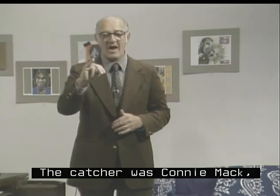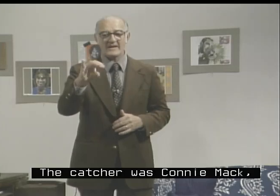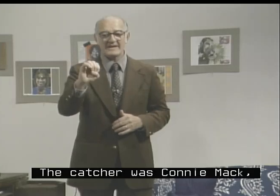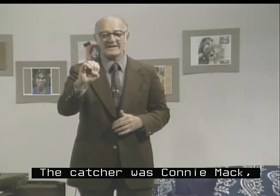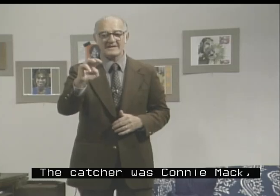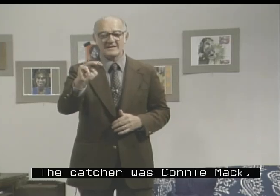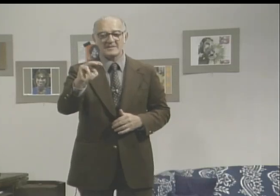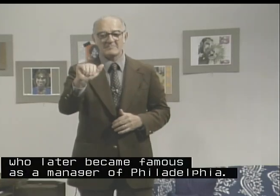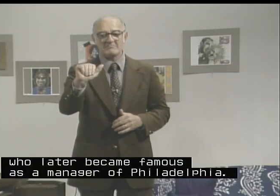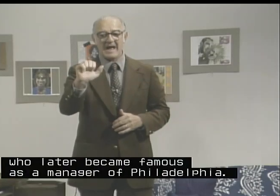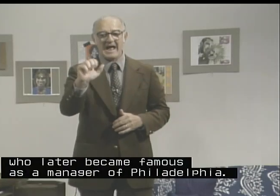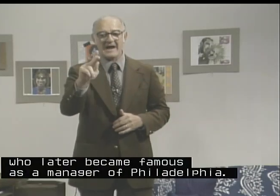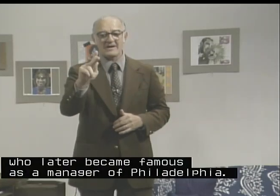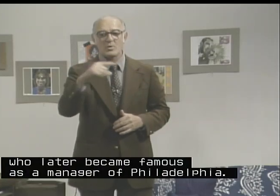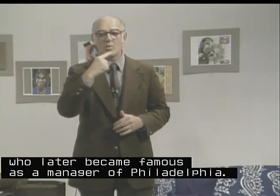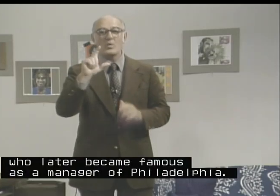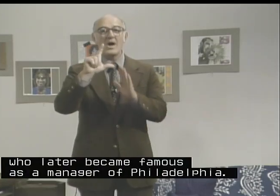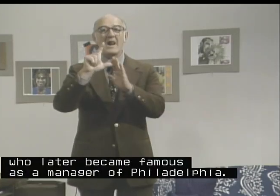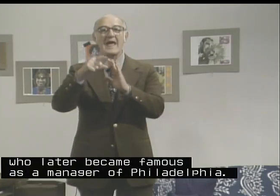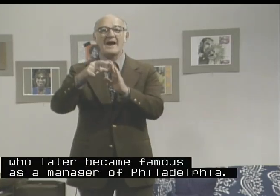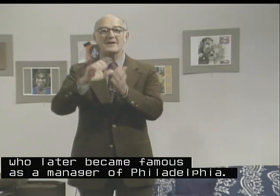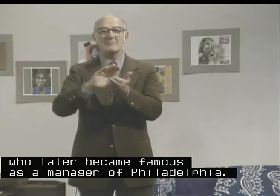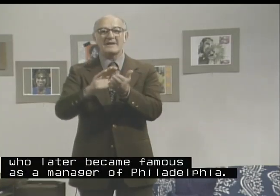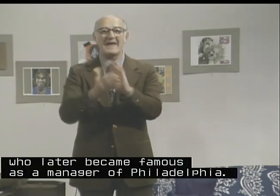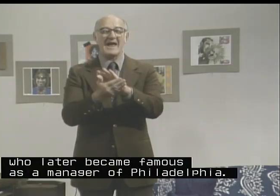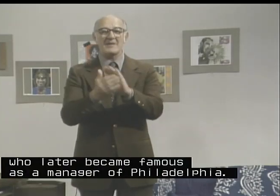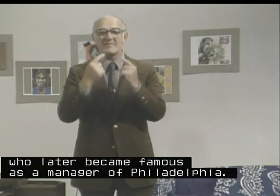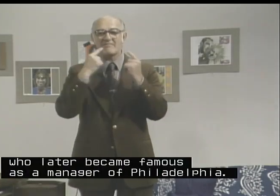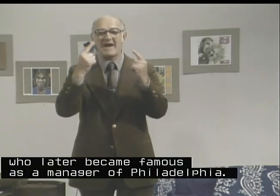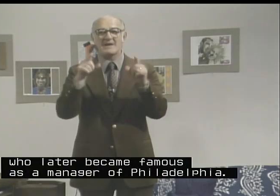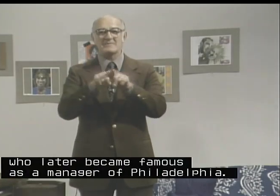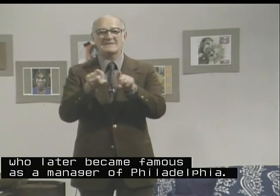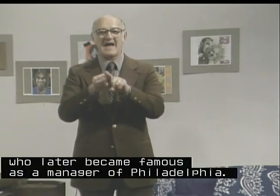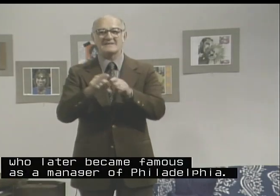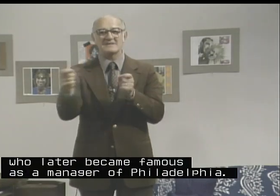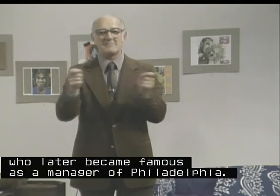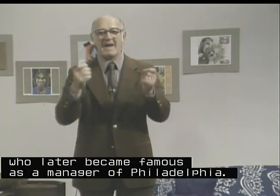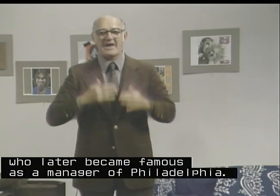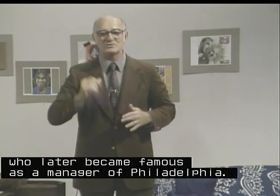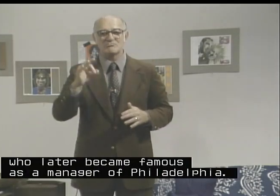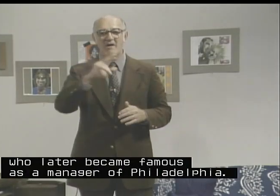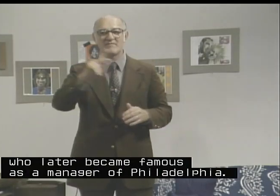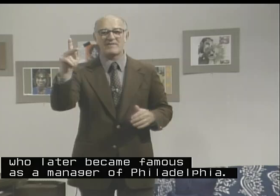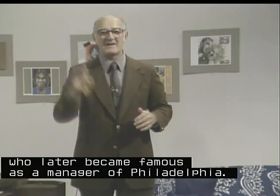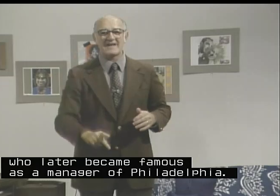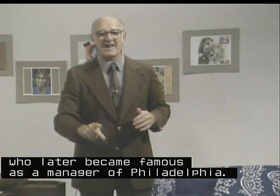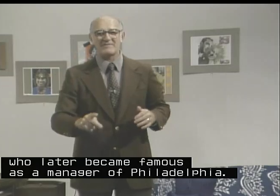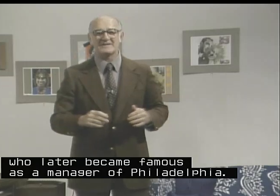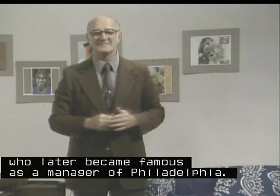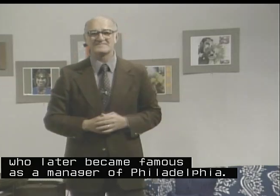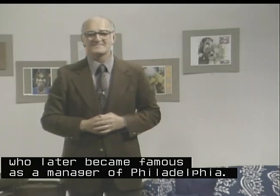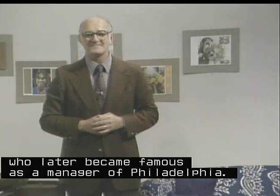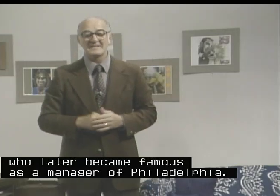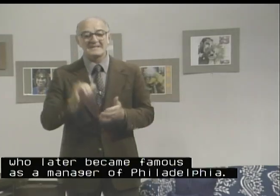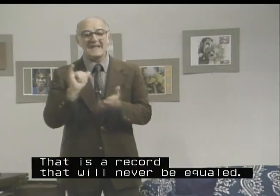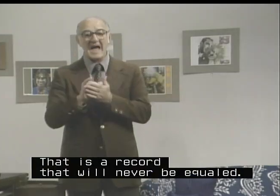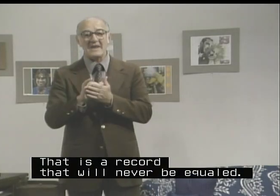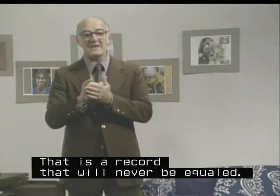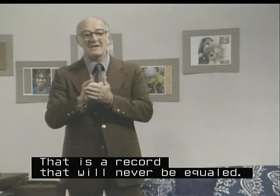Connie Mack, who later became famous as a manager of Philadelphia. That